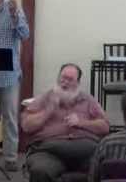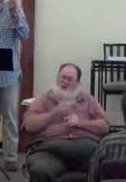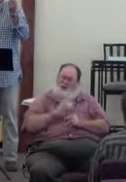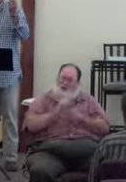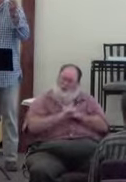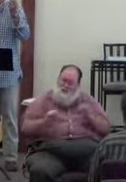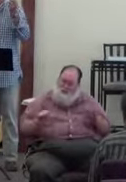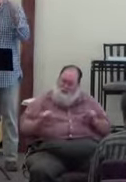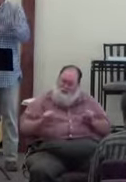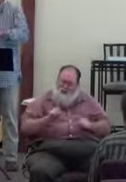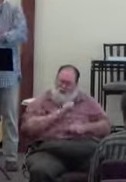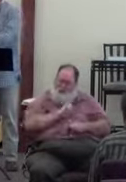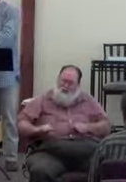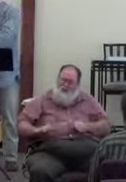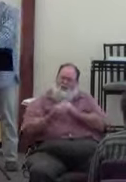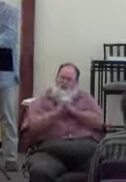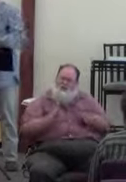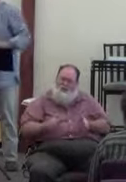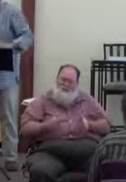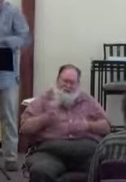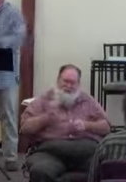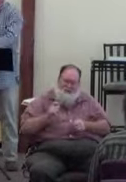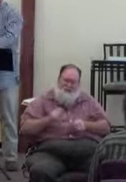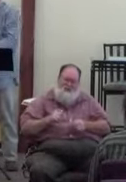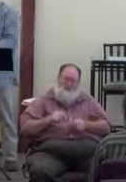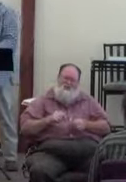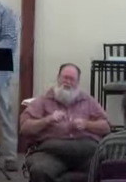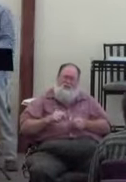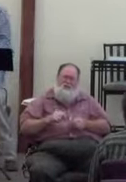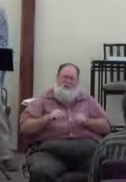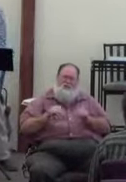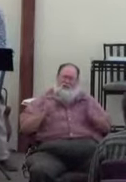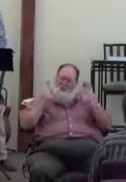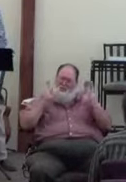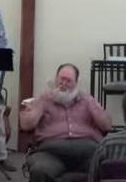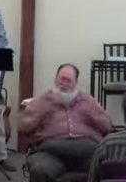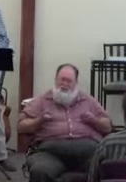has to be the greatest thing that's ever been able to happen to you and me.